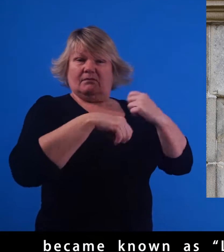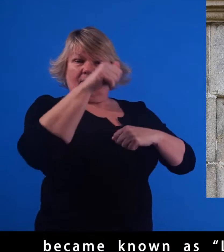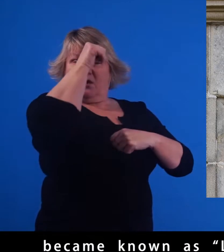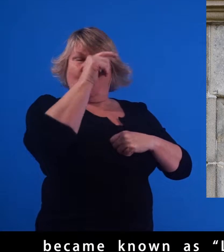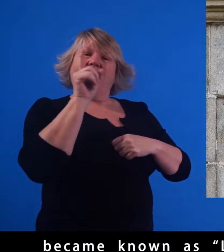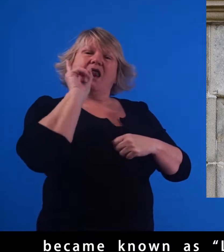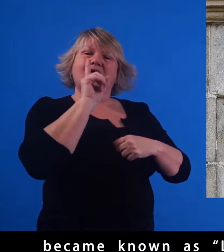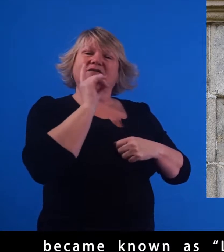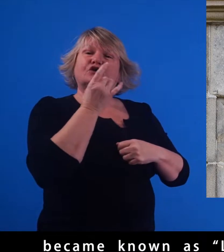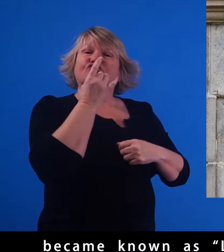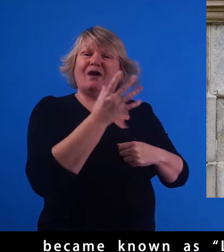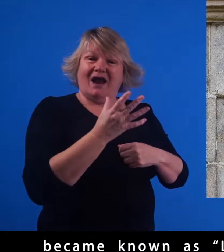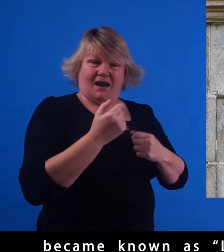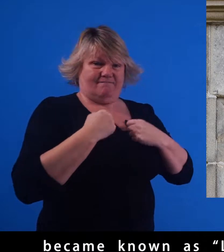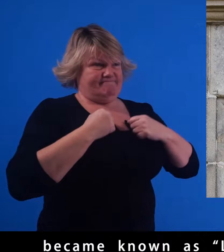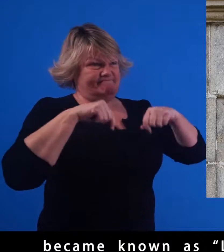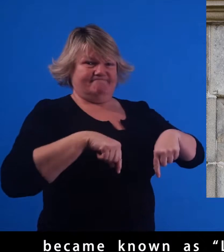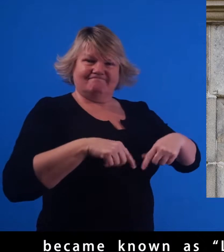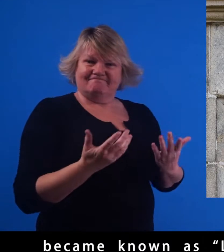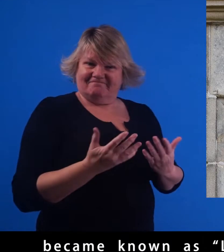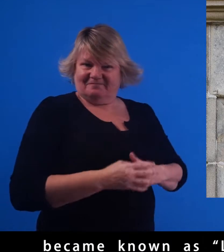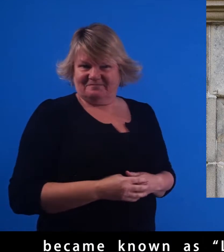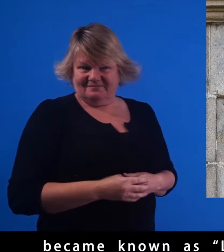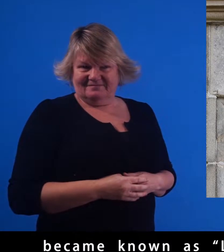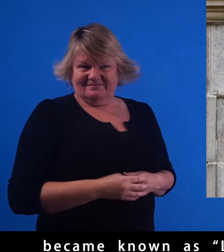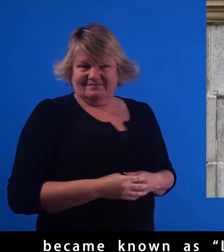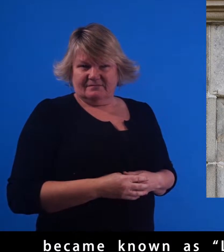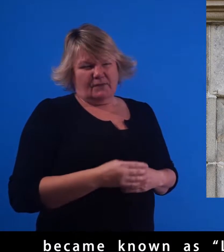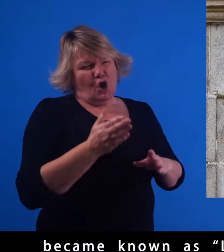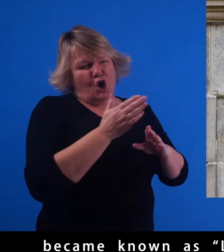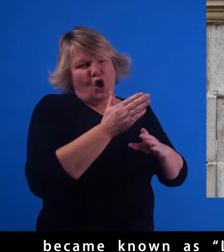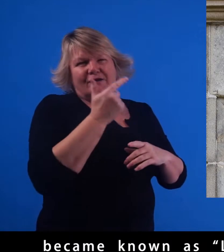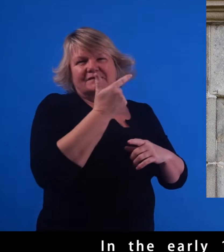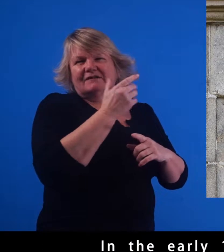became known as Lady Gray's in her honour.